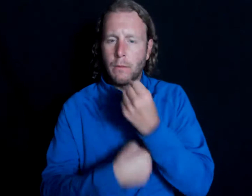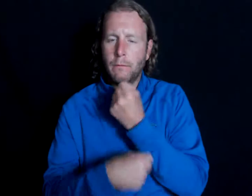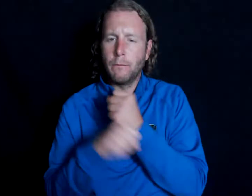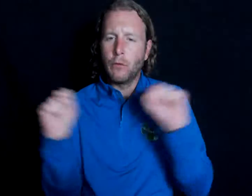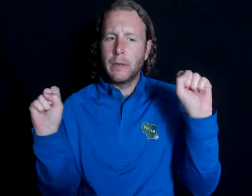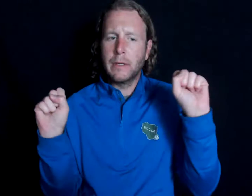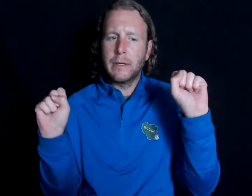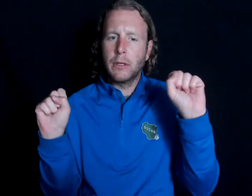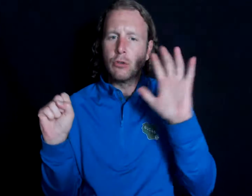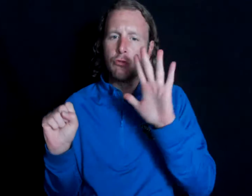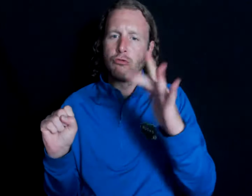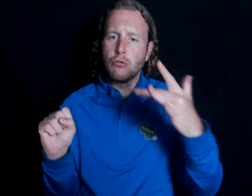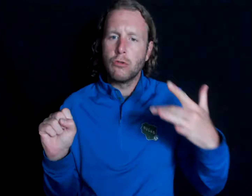heart.